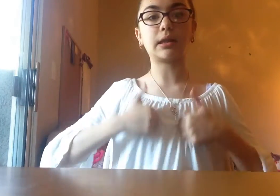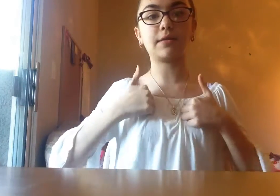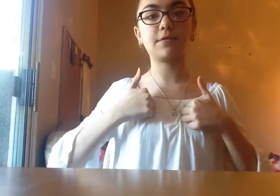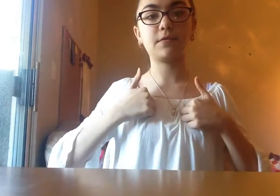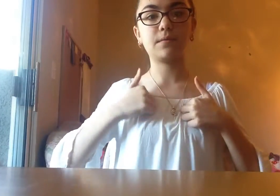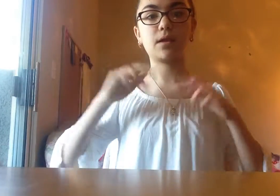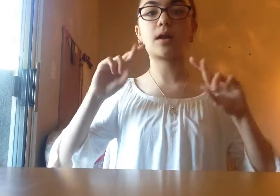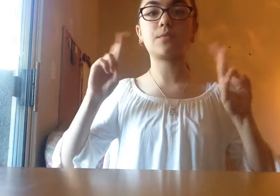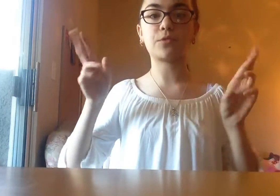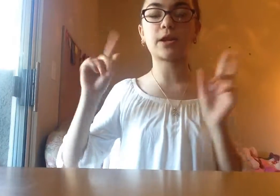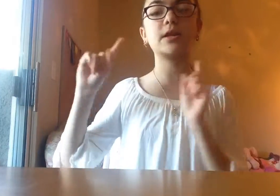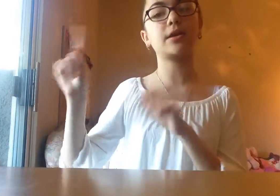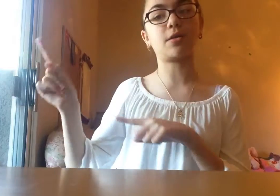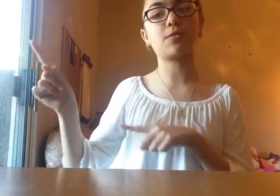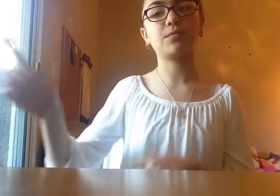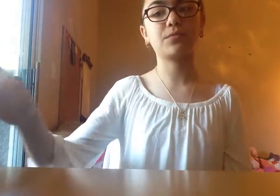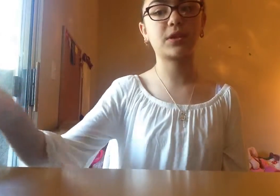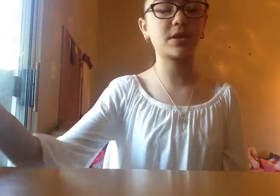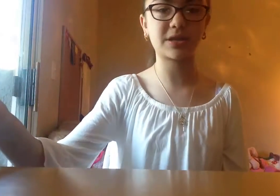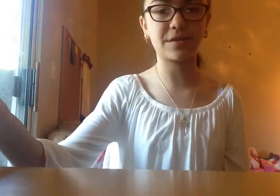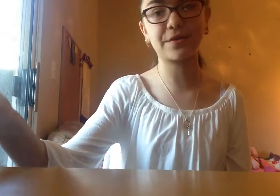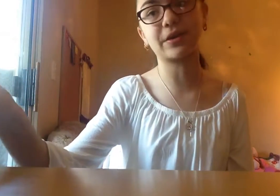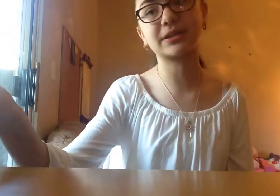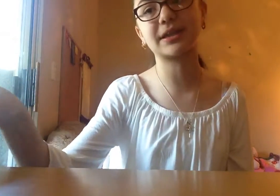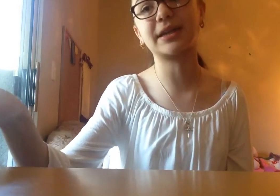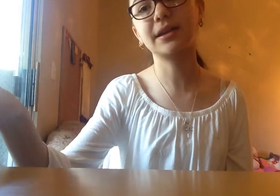live. I'm ready to go. And you sing the chorus again.